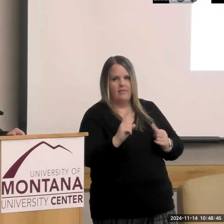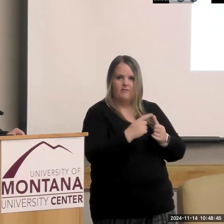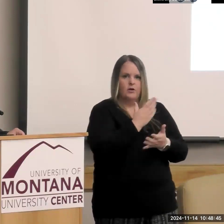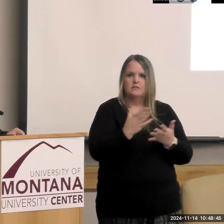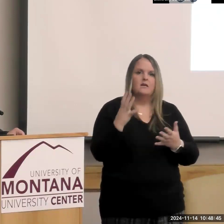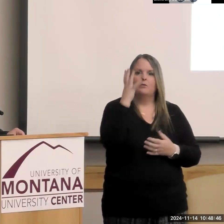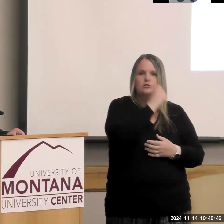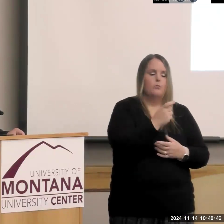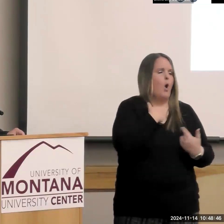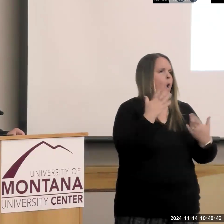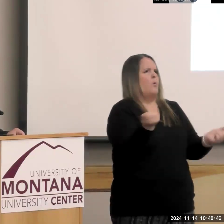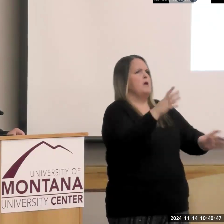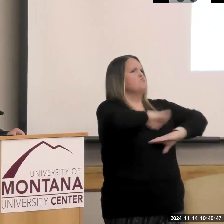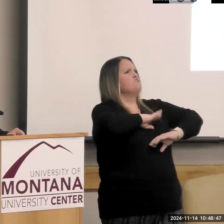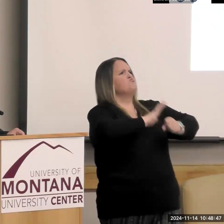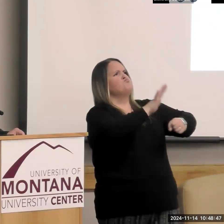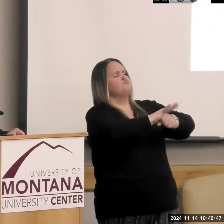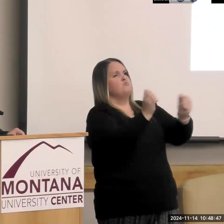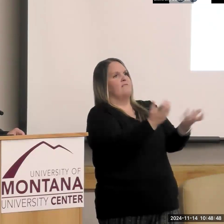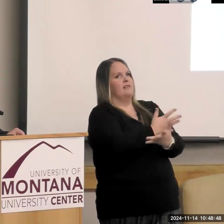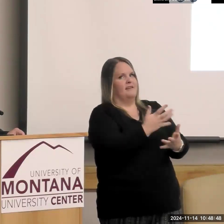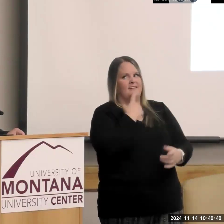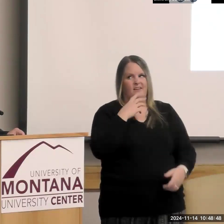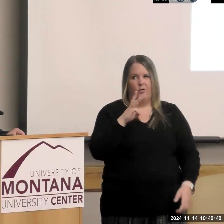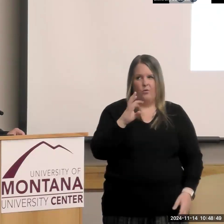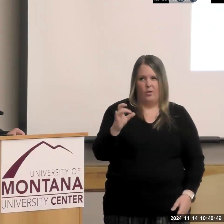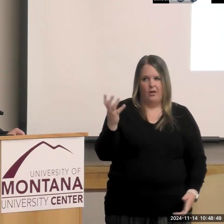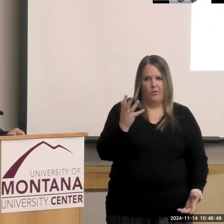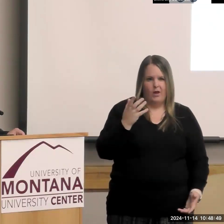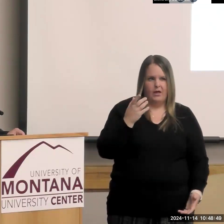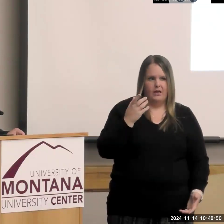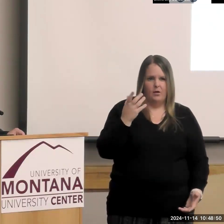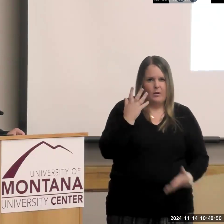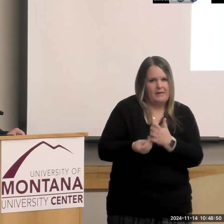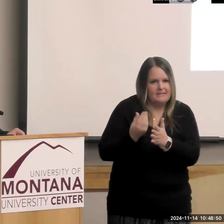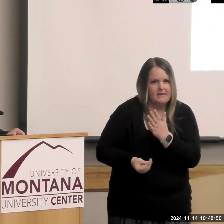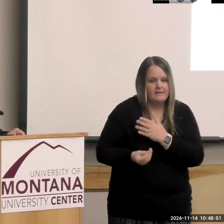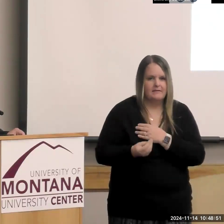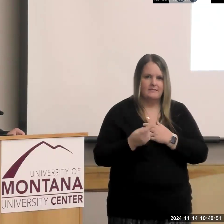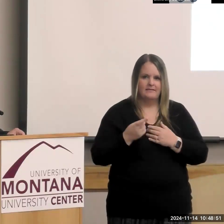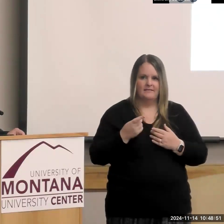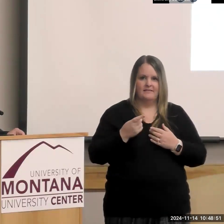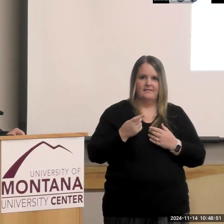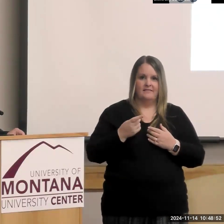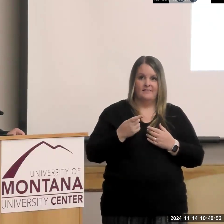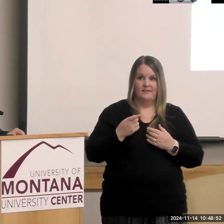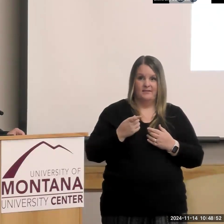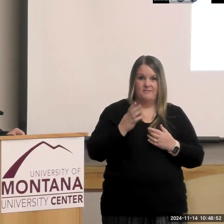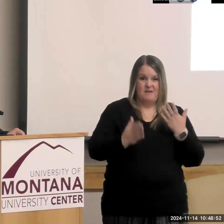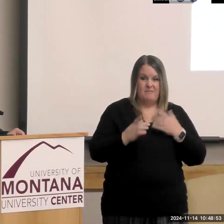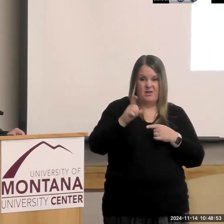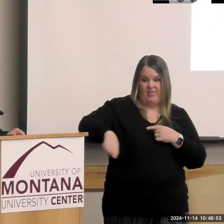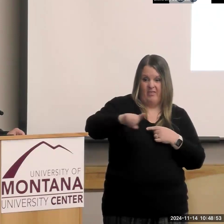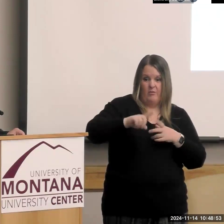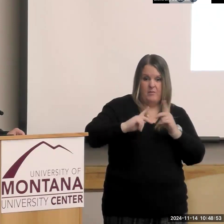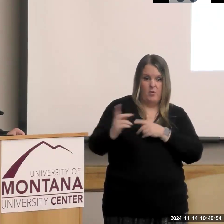got everybody at the table we need. And then we say, well, what are y'all bringing to this conversation? And maybe it's not even at our table.